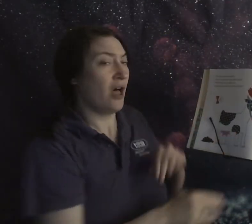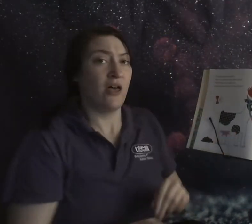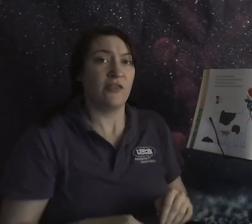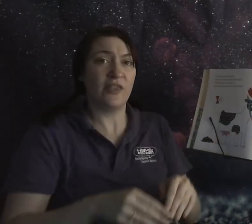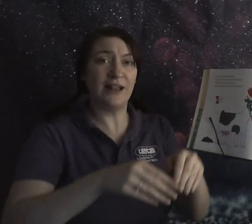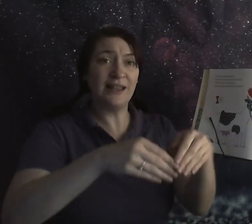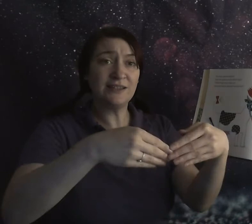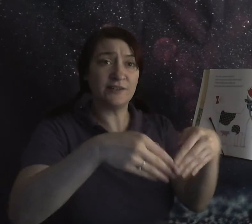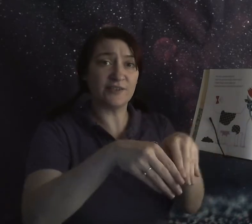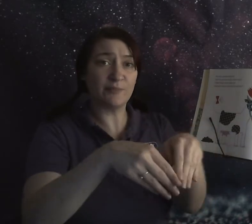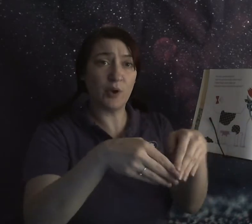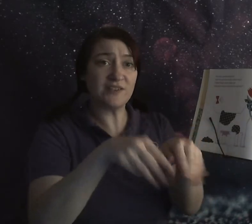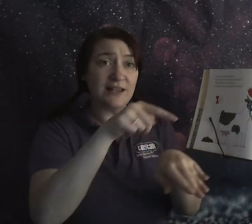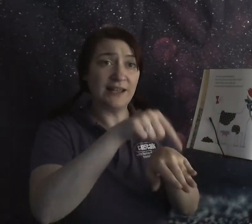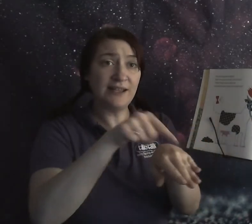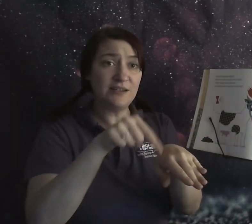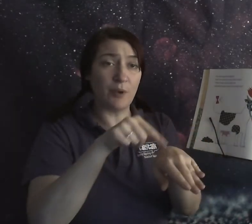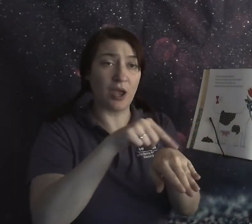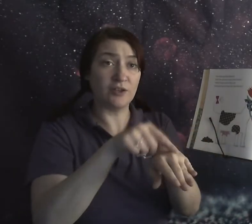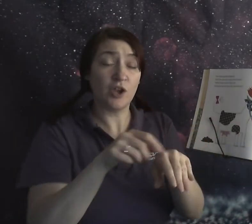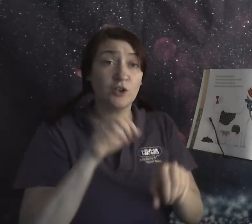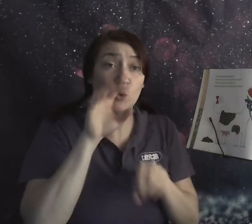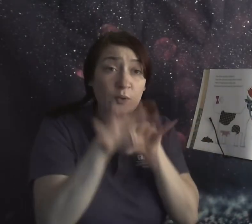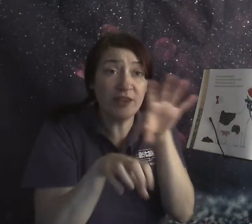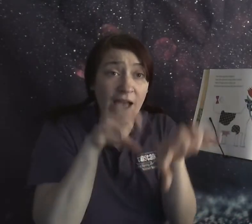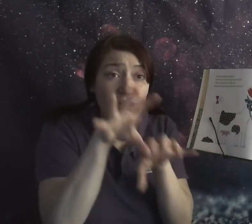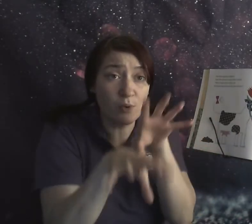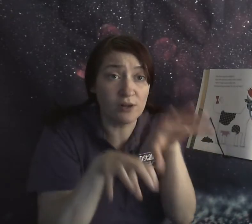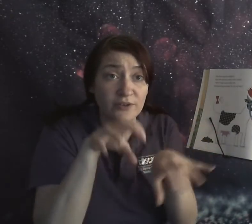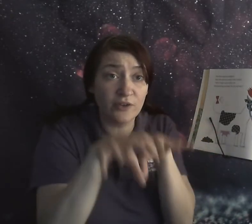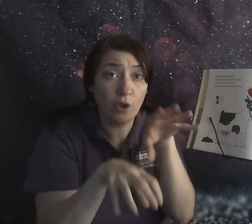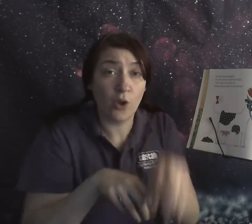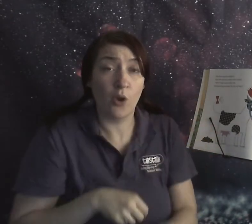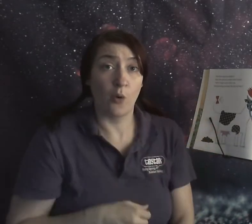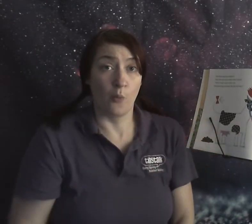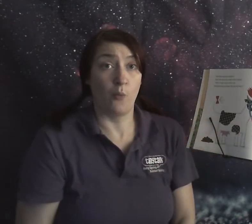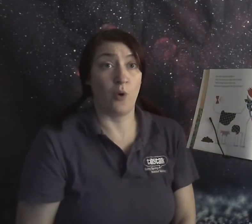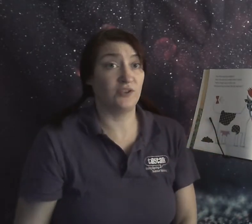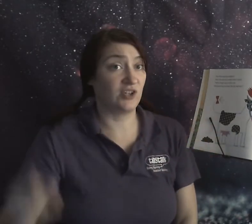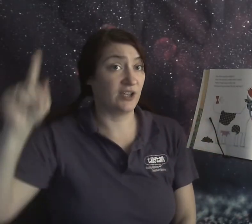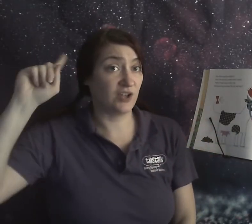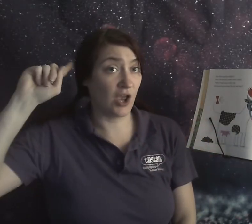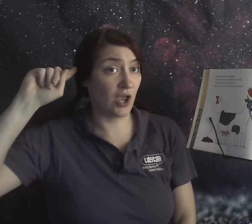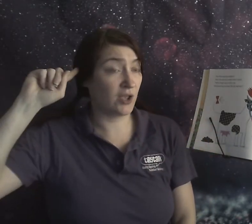The little spotty ladybird told the animals what she had heard.